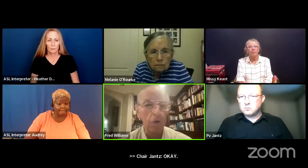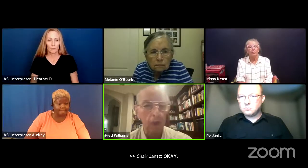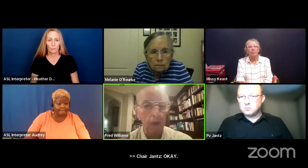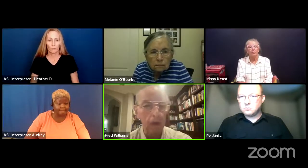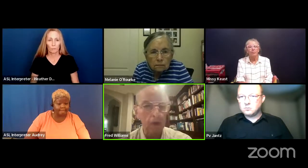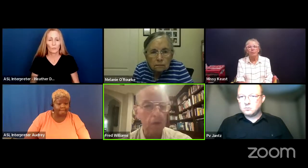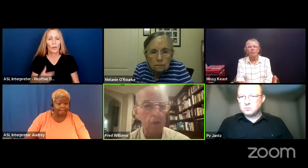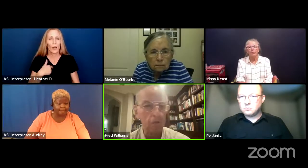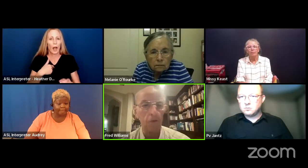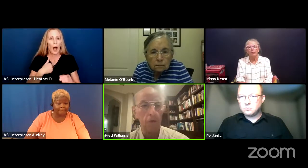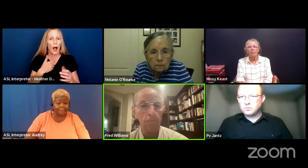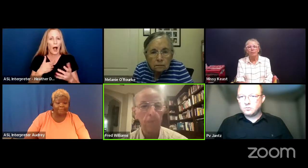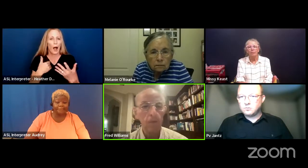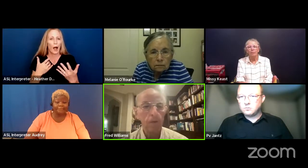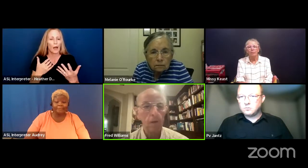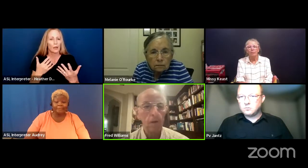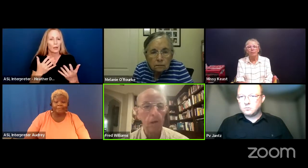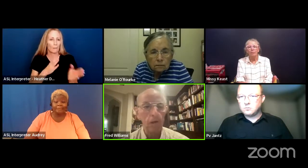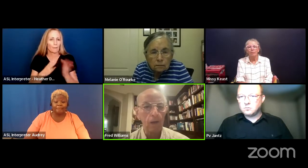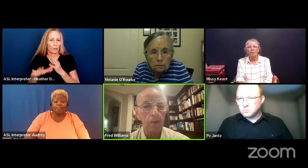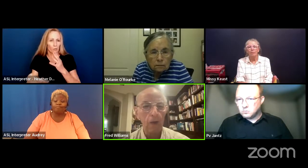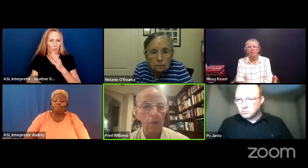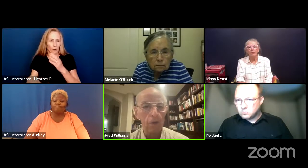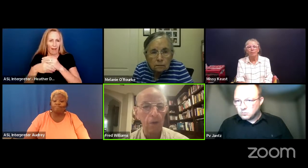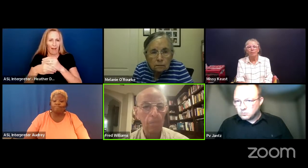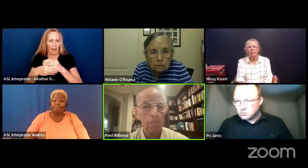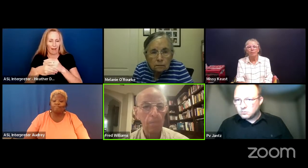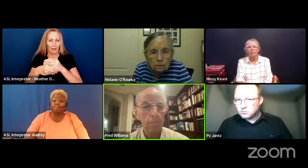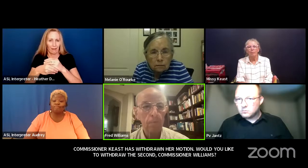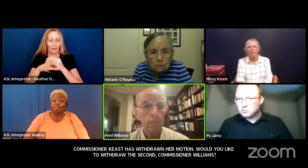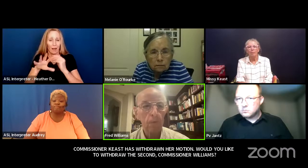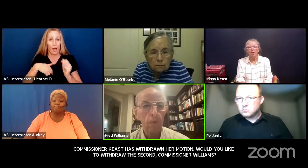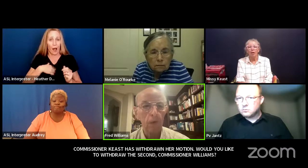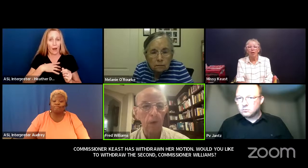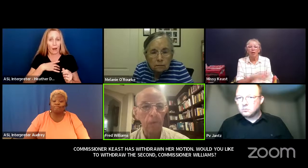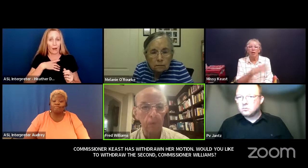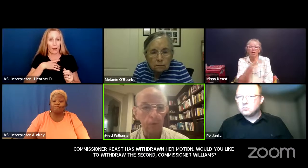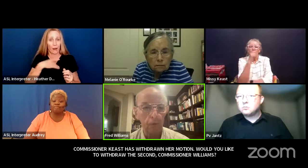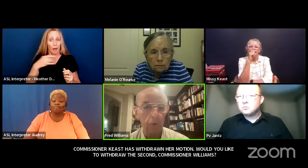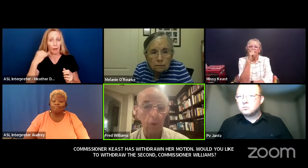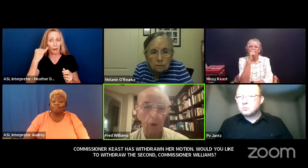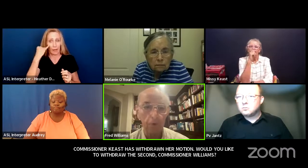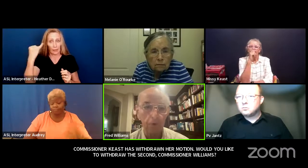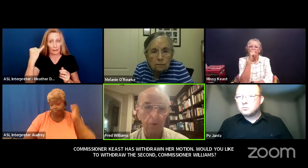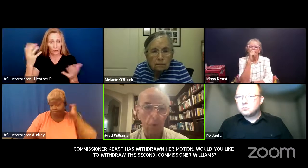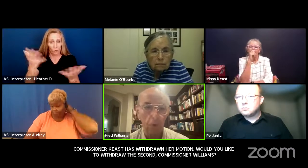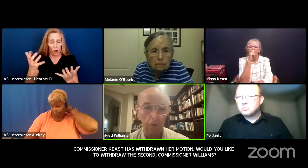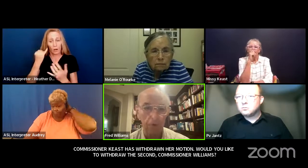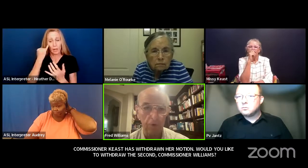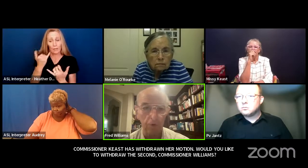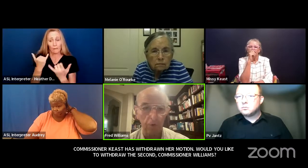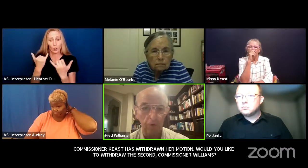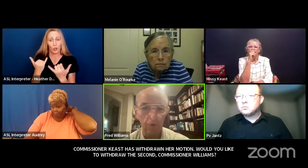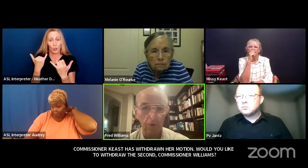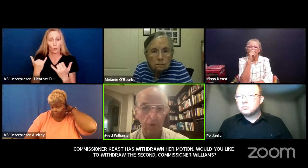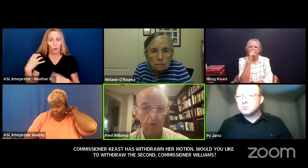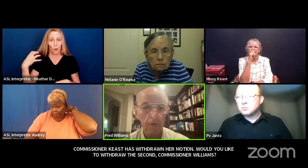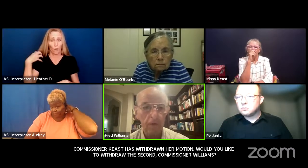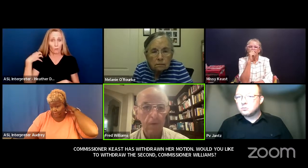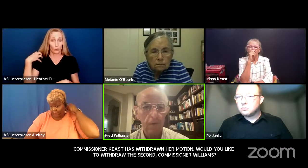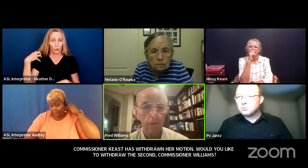I was going to add that I like the idea if the current officers are willing to